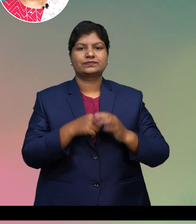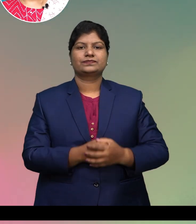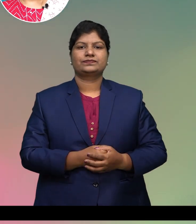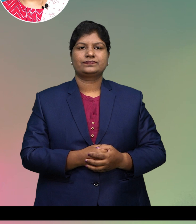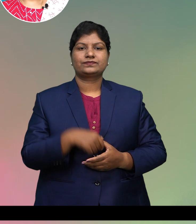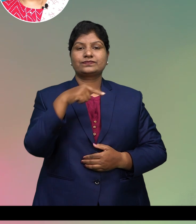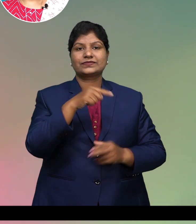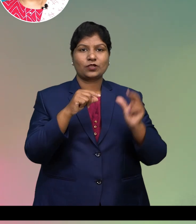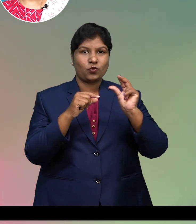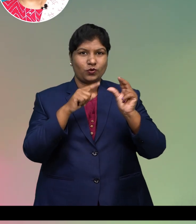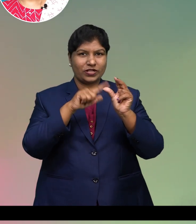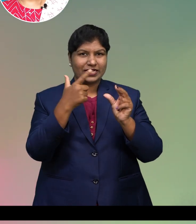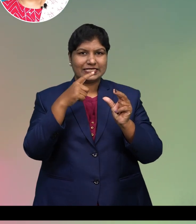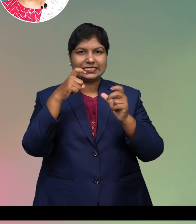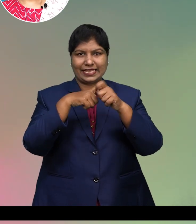the ovum